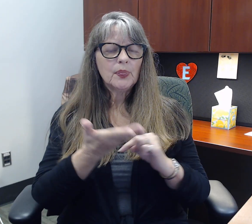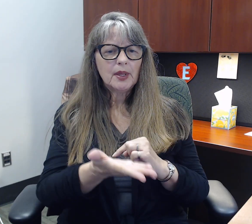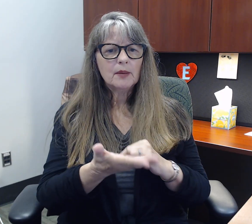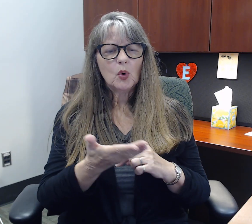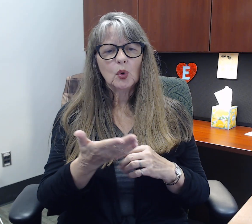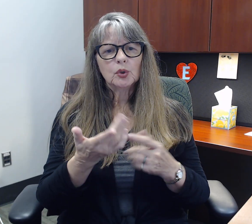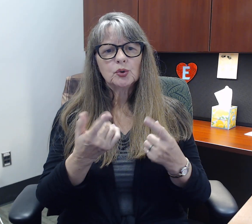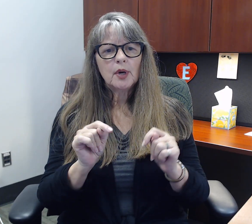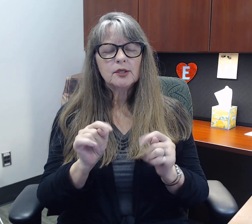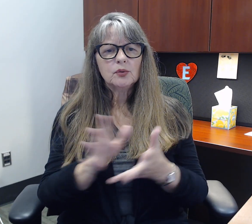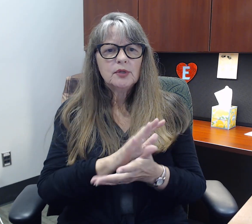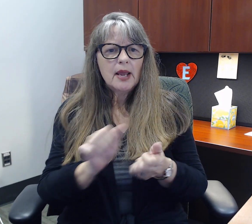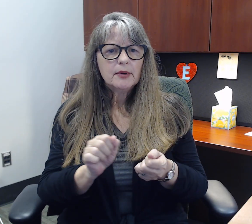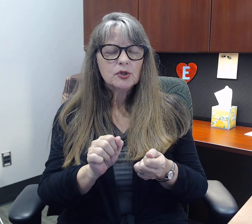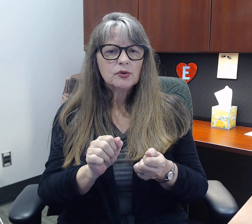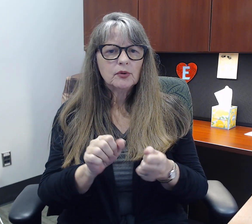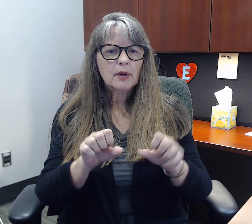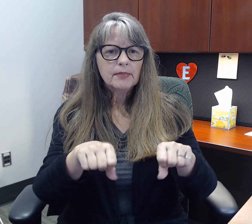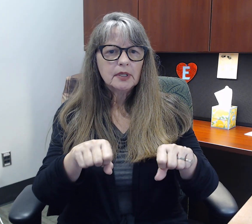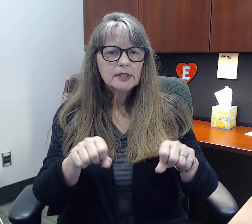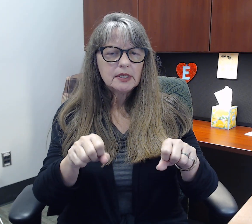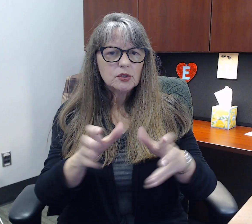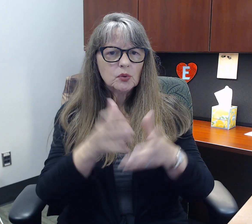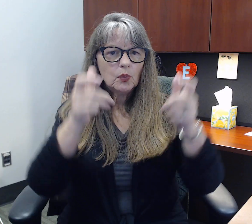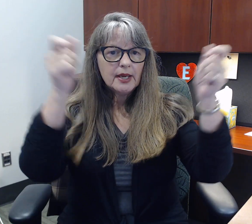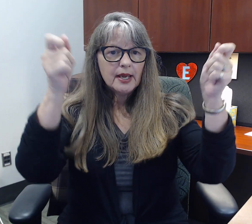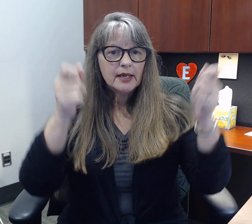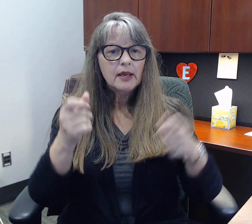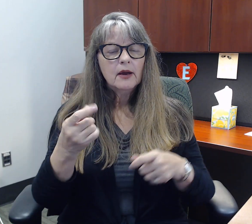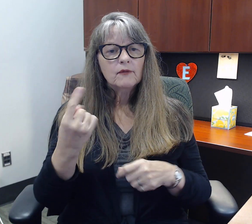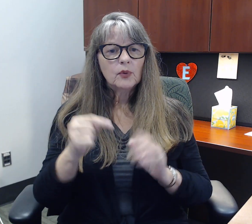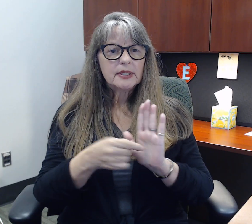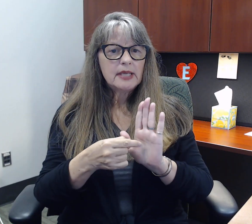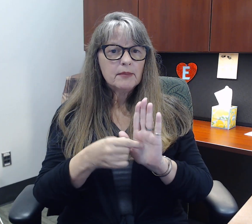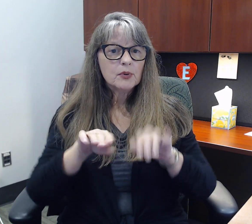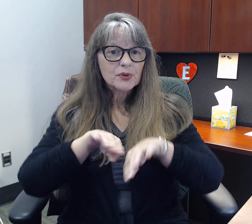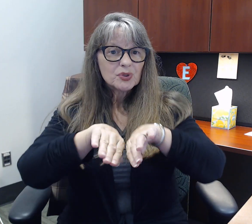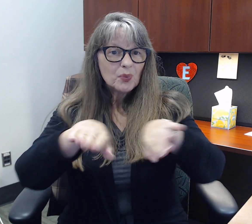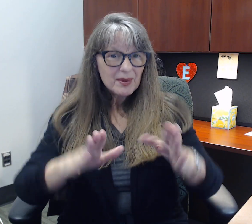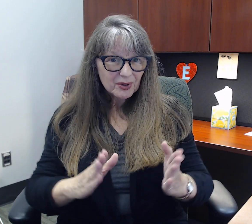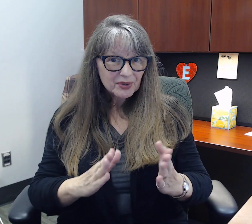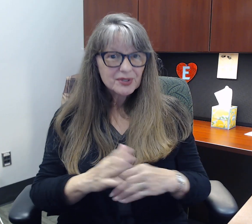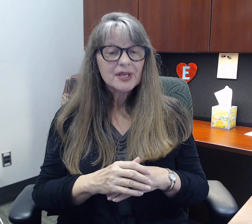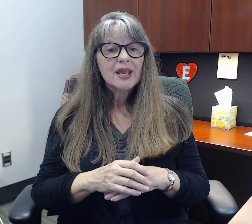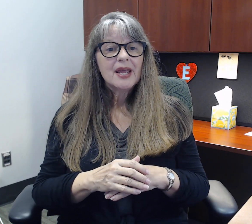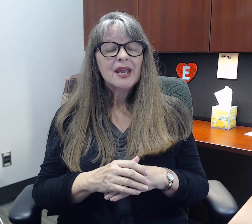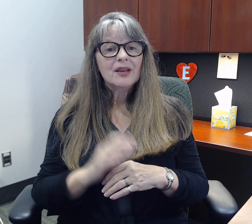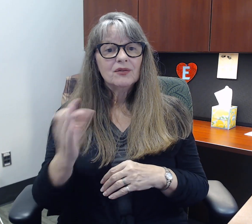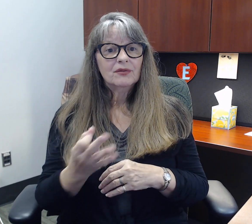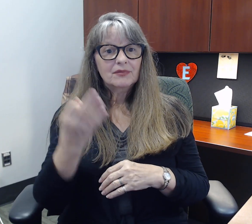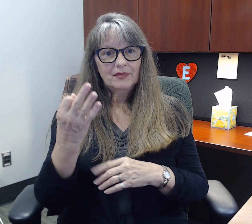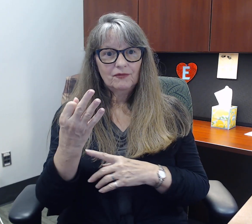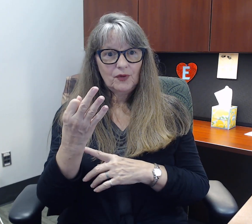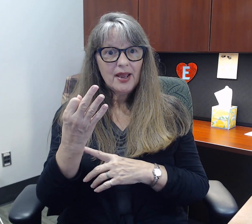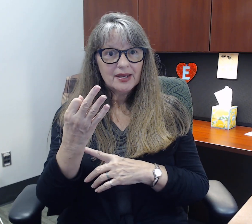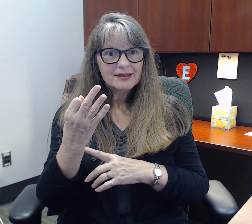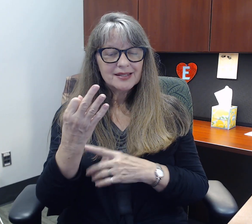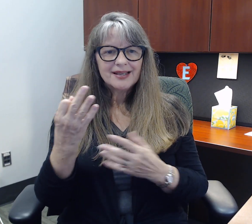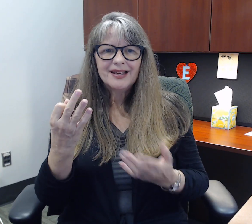them or try to damage their ability to win. For example, the swimmers in France,